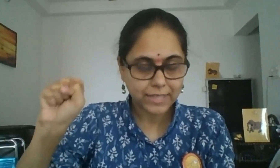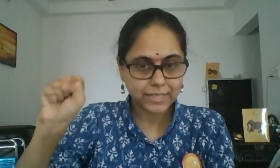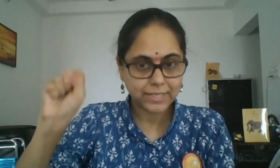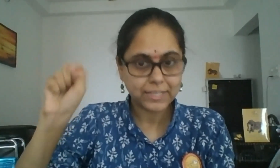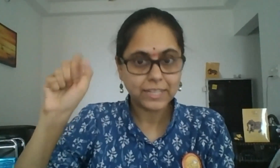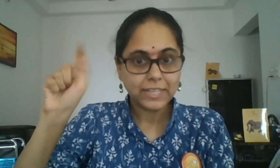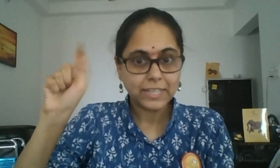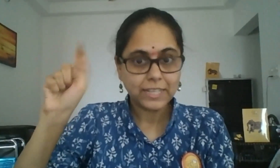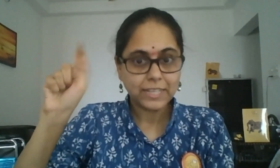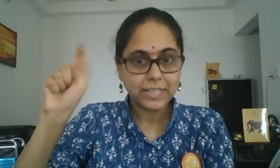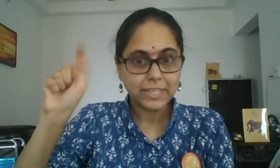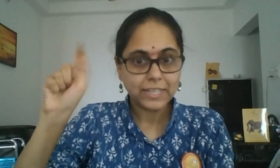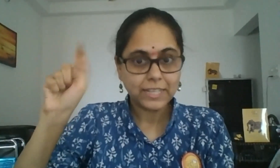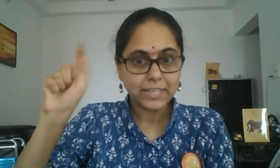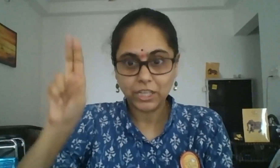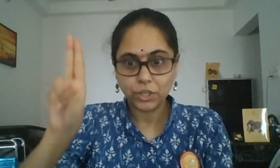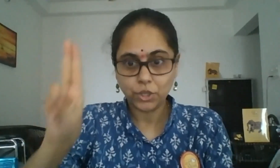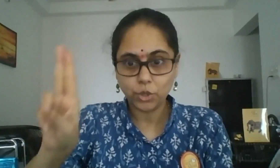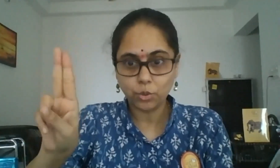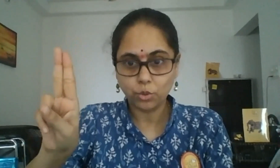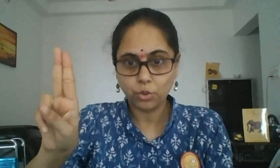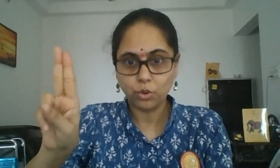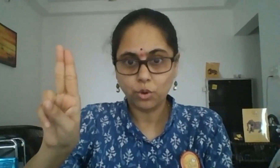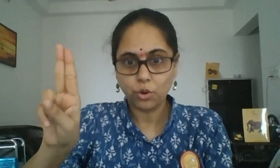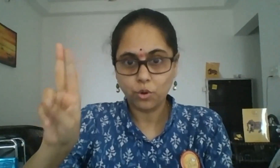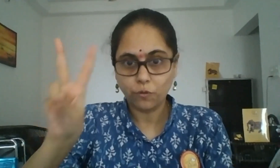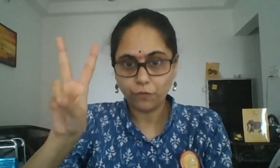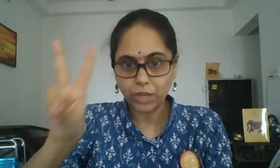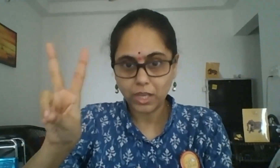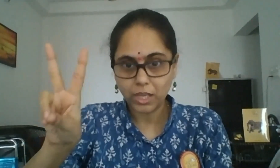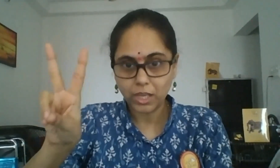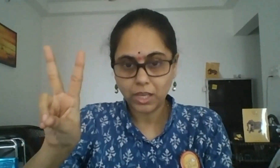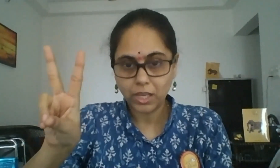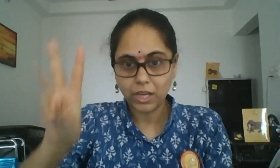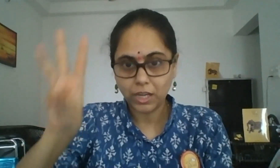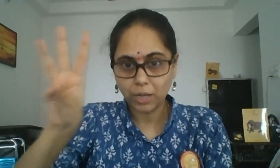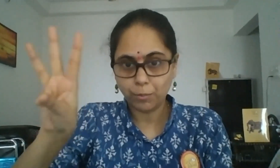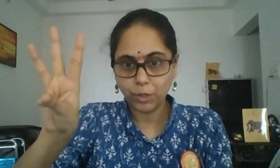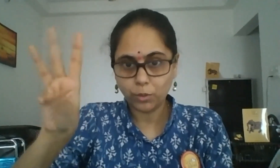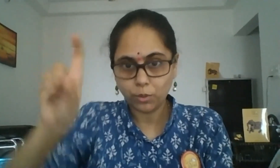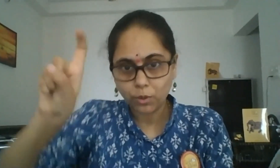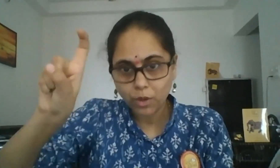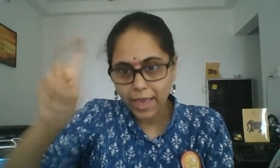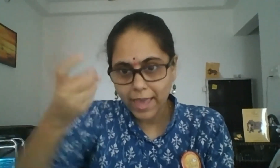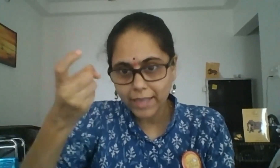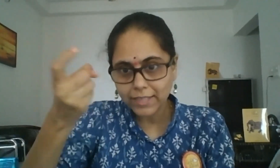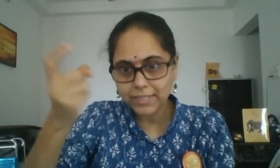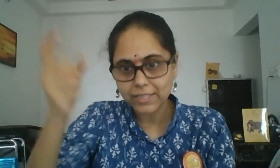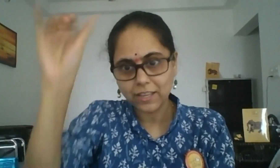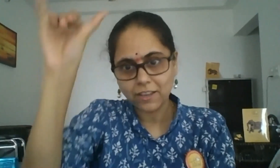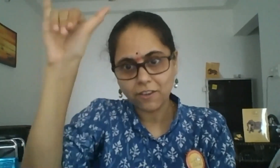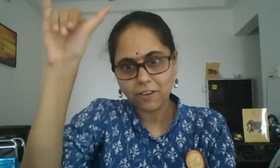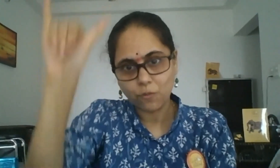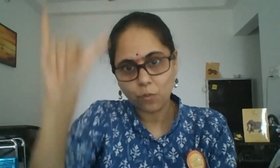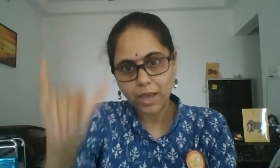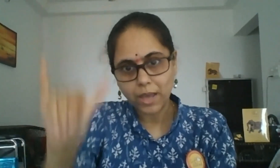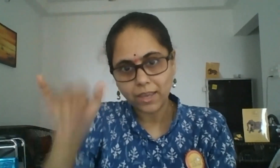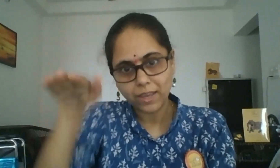S, T, U, V, W, X, Y,